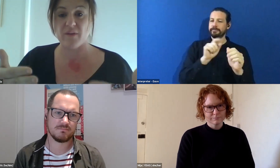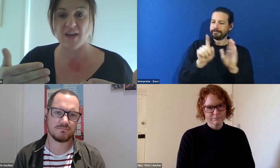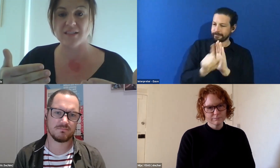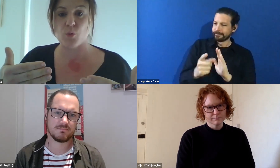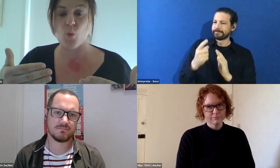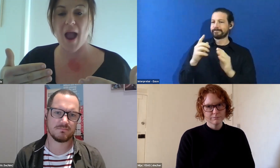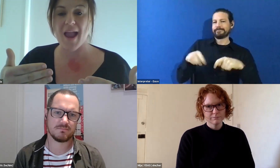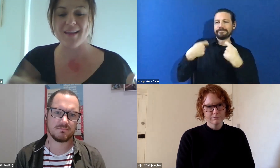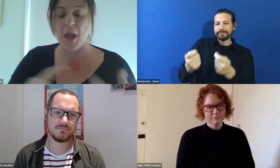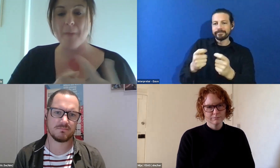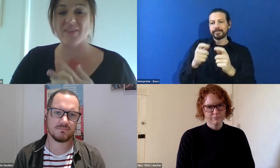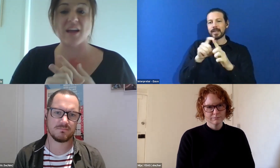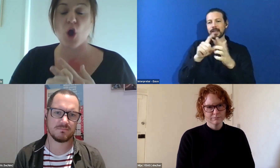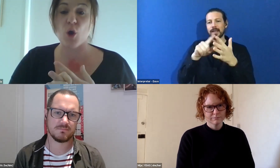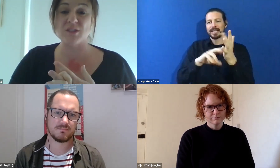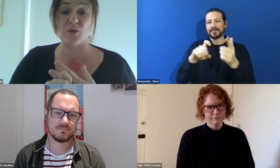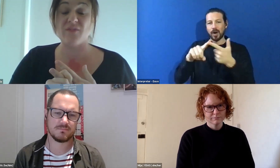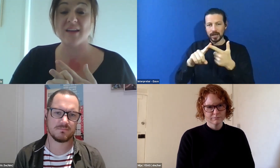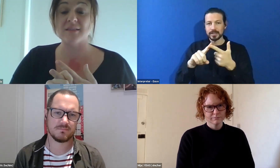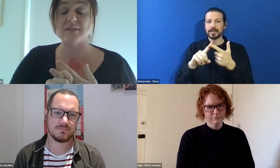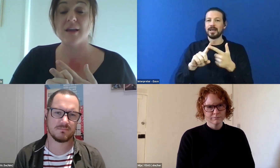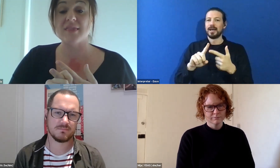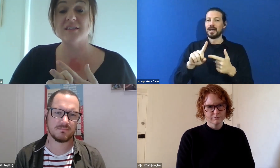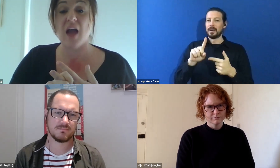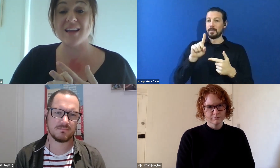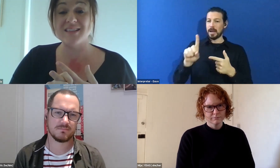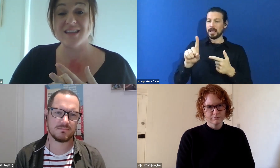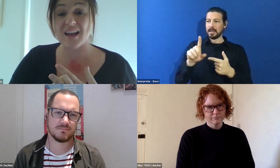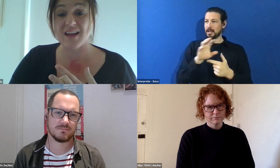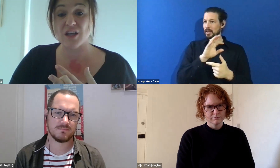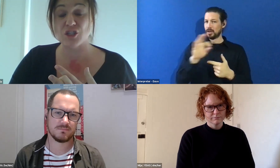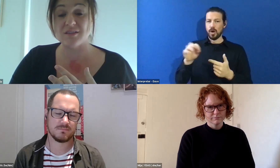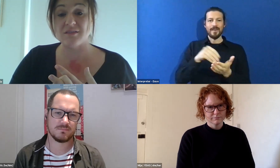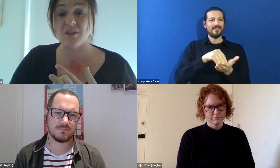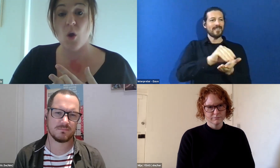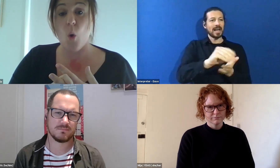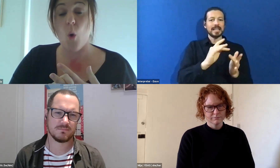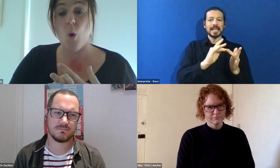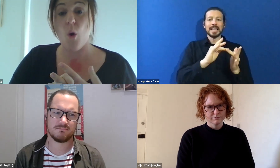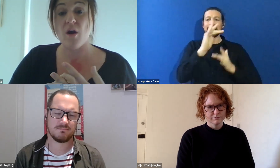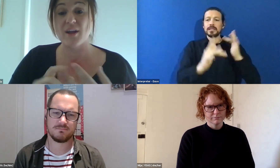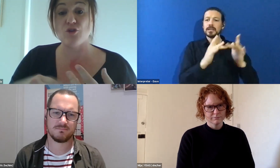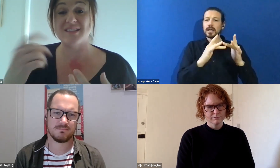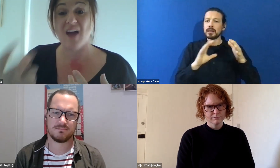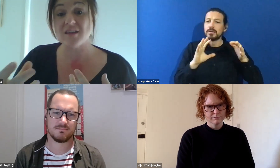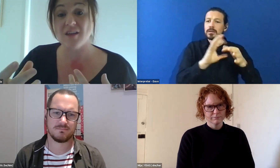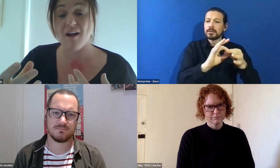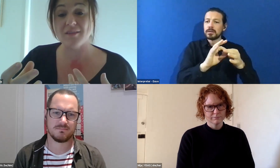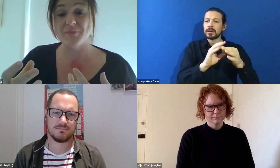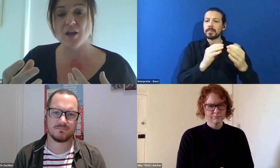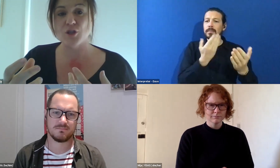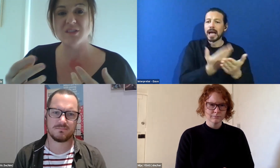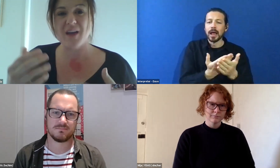more of a flexible way, but they're not going to fund things like internet connections or increased